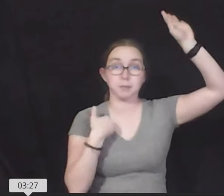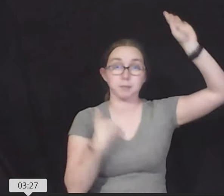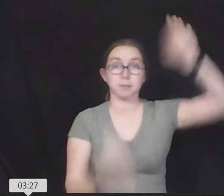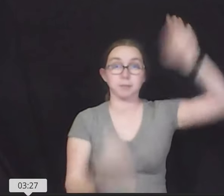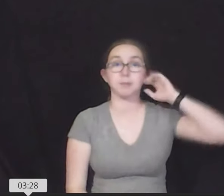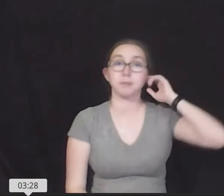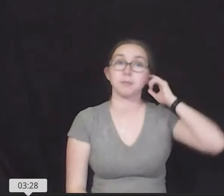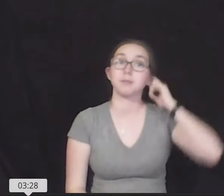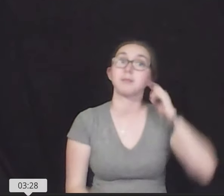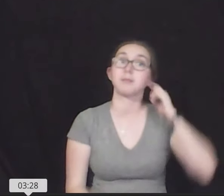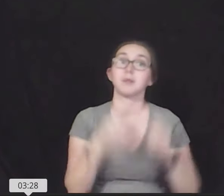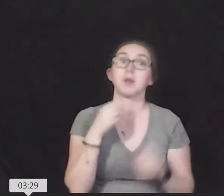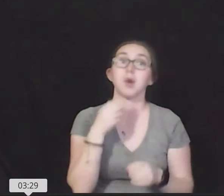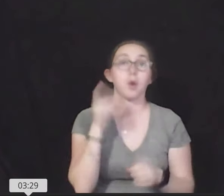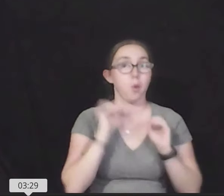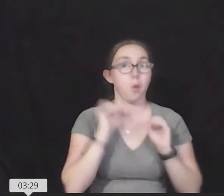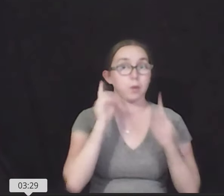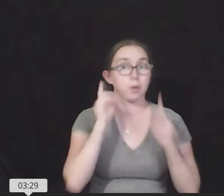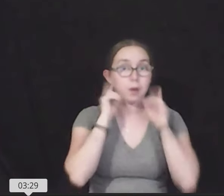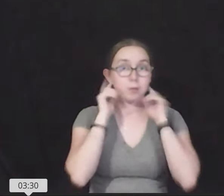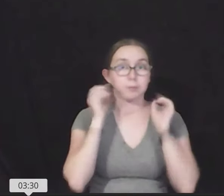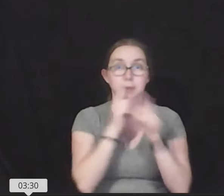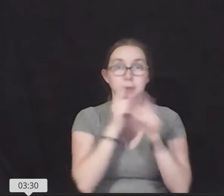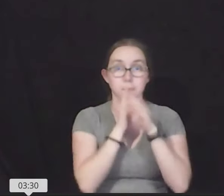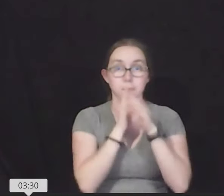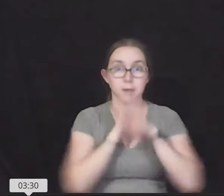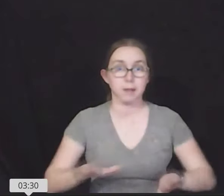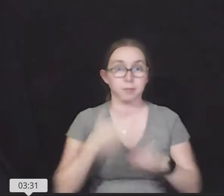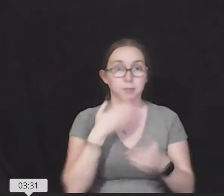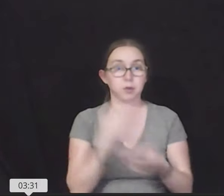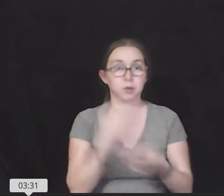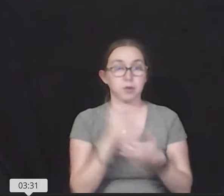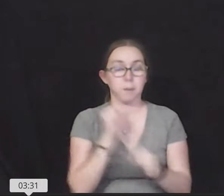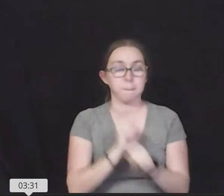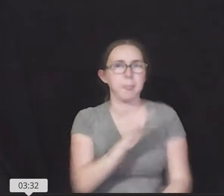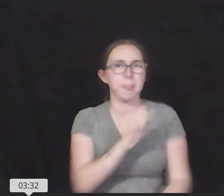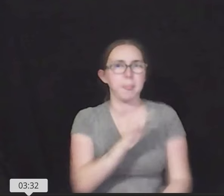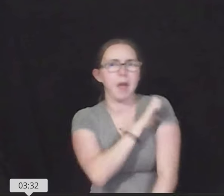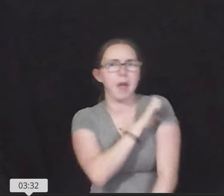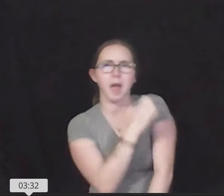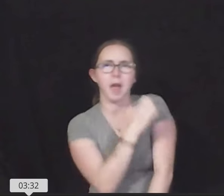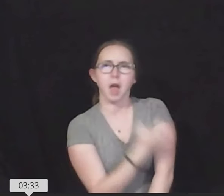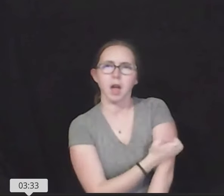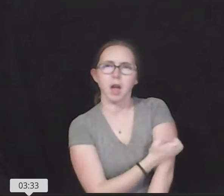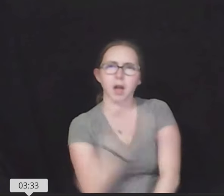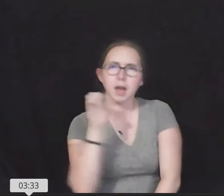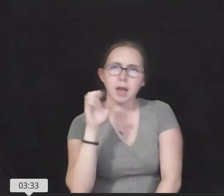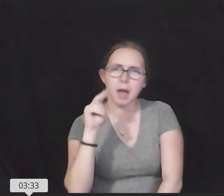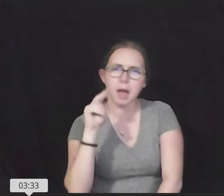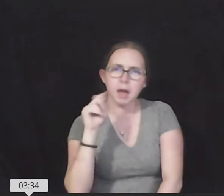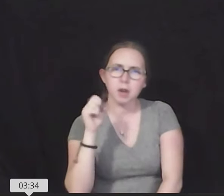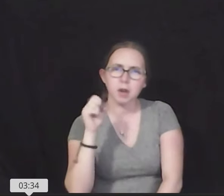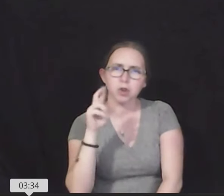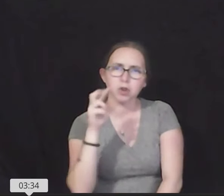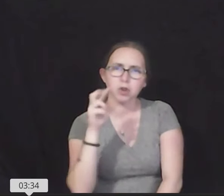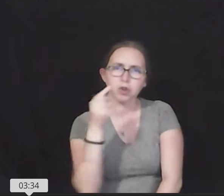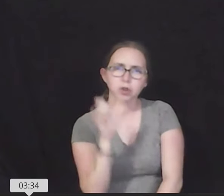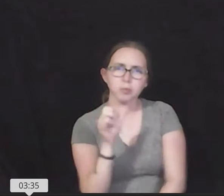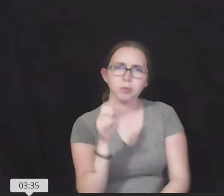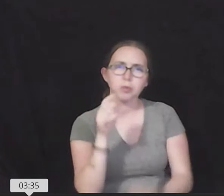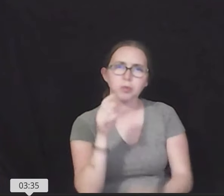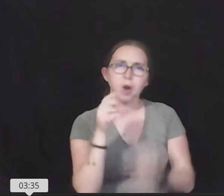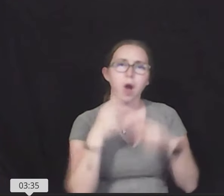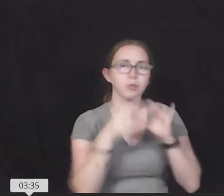No sound. Silent. All right. Energy. This one's going to be tricky, so look at the choices while I read the word, while I read the definition. Look at your